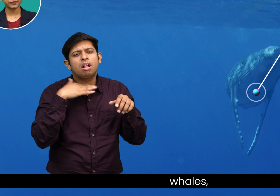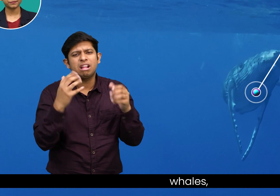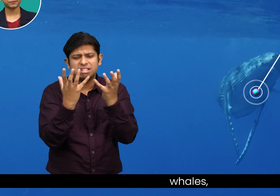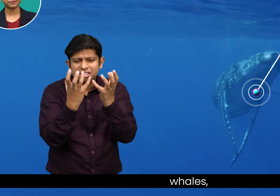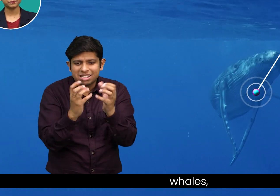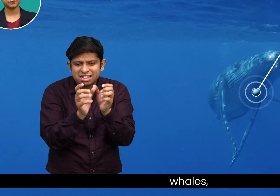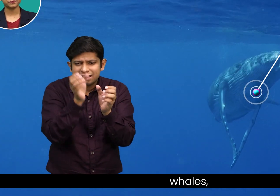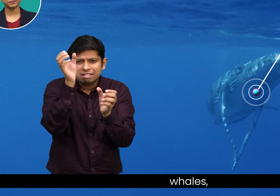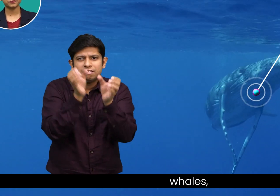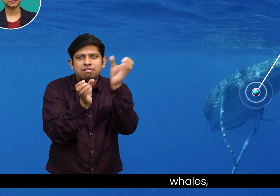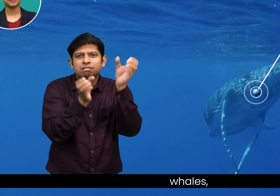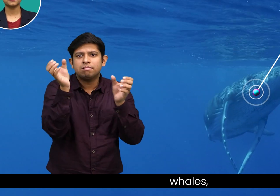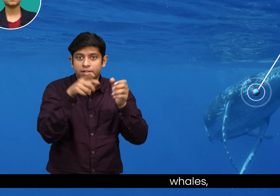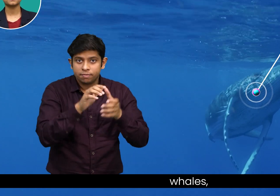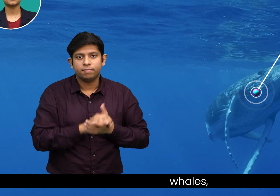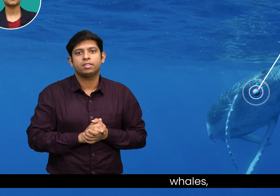whales,